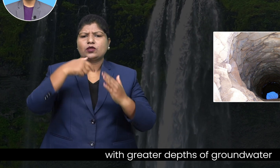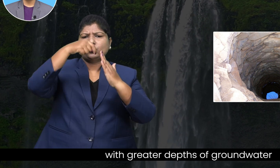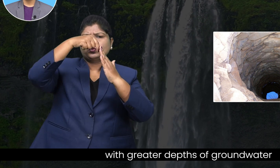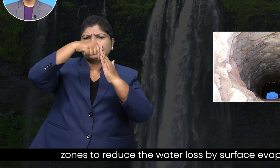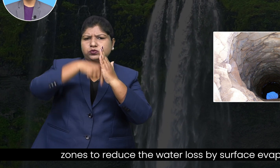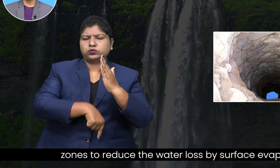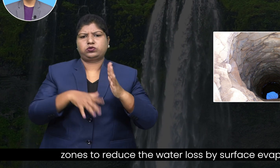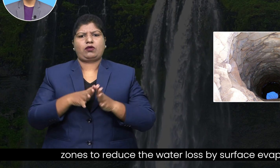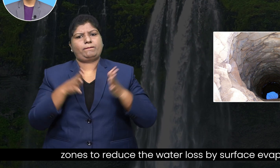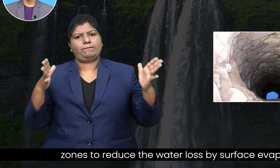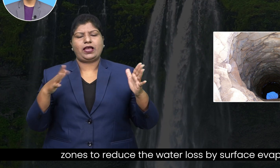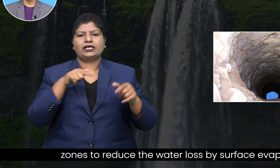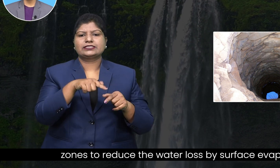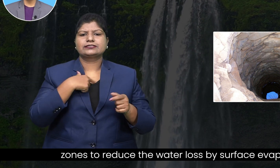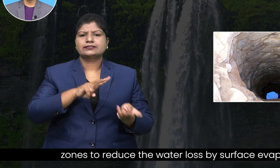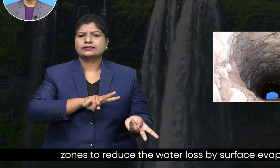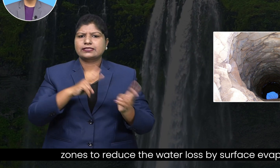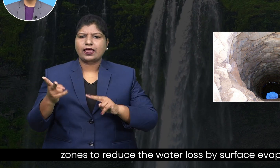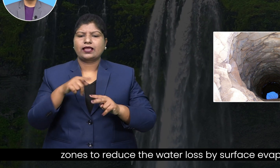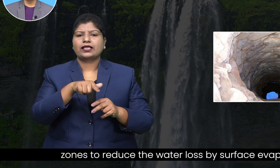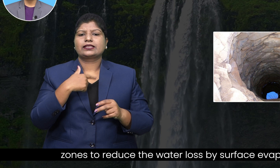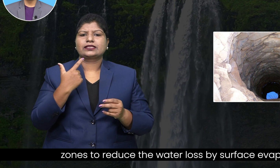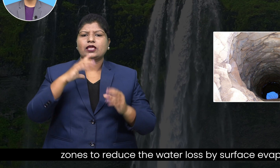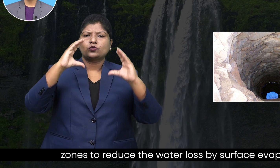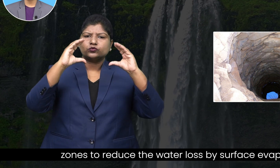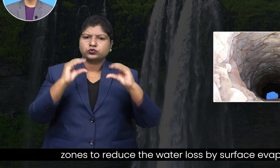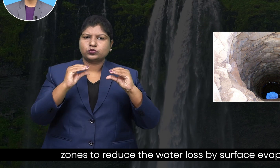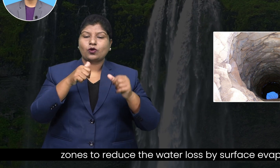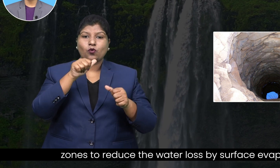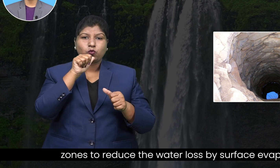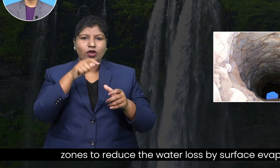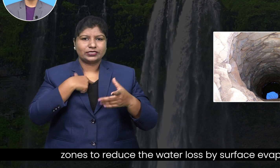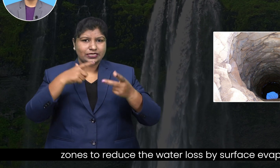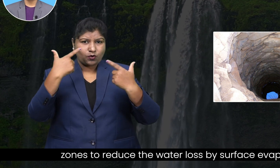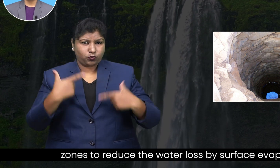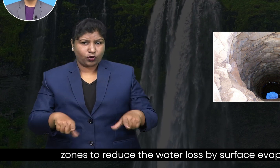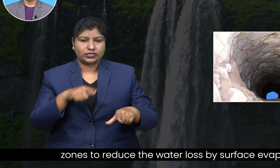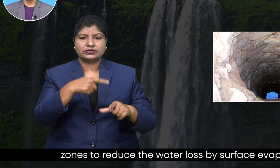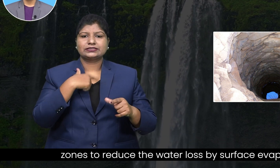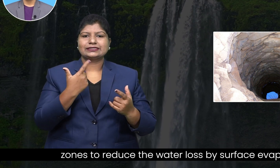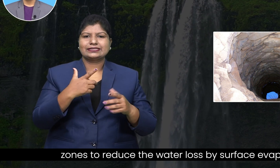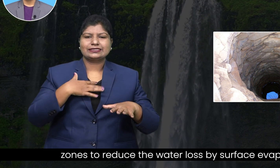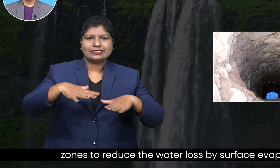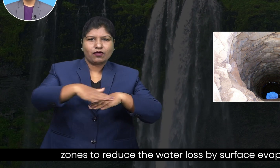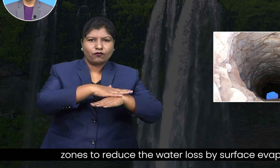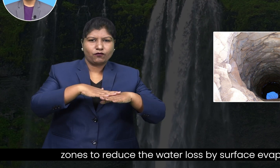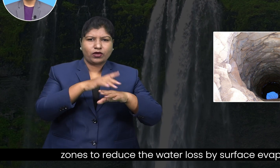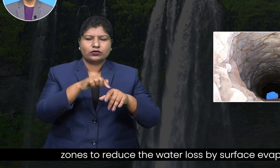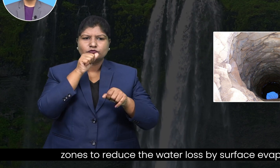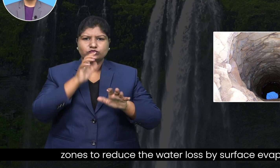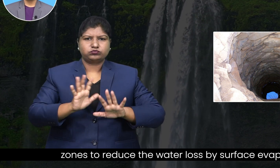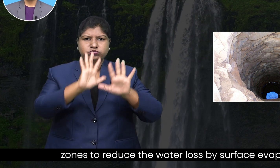groundwater zones to reduce the water loss by surface evaporation.